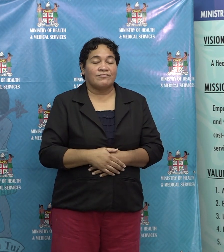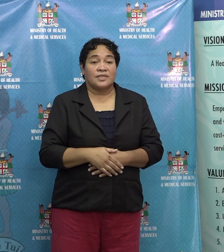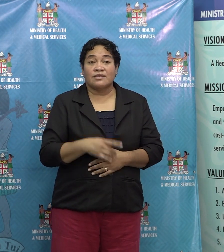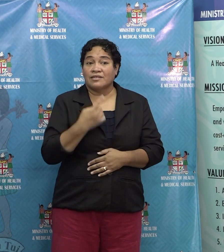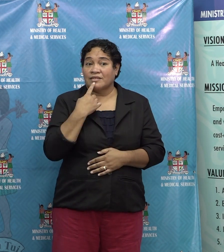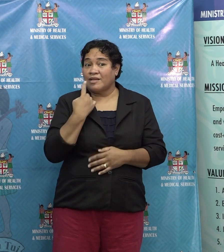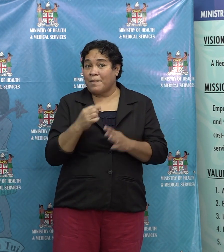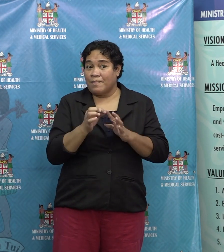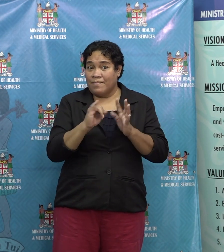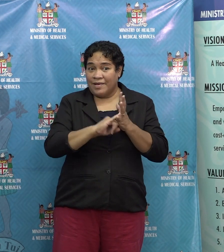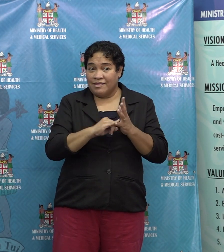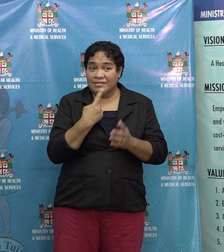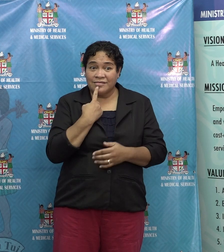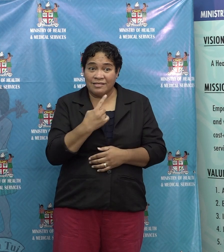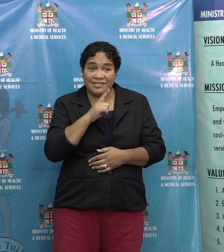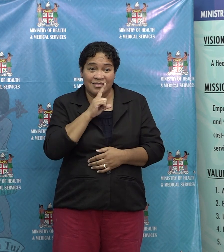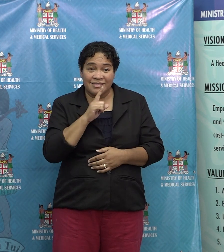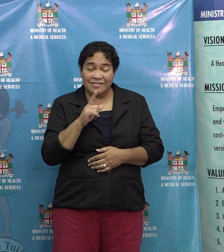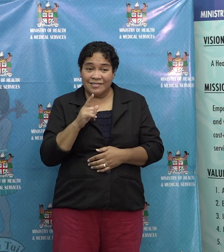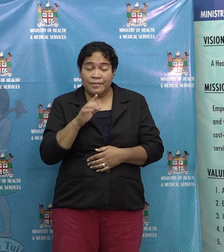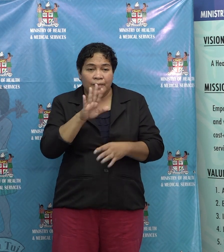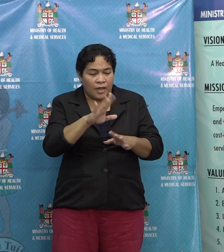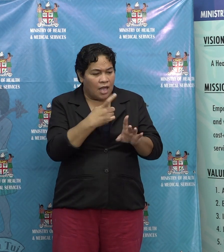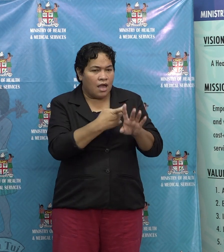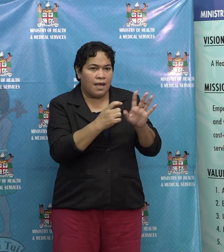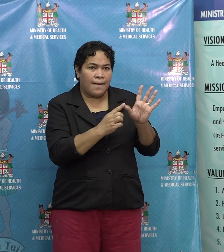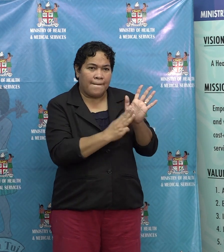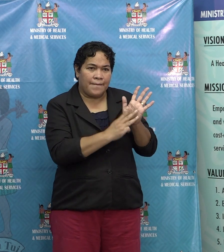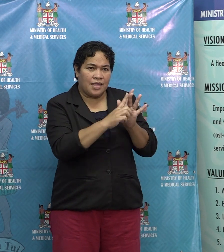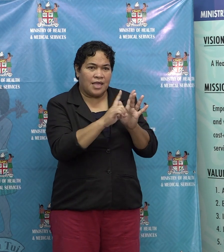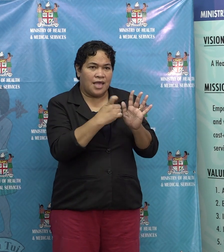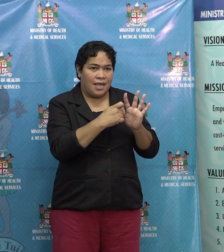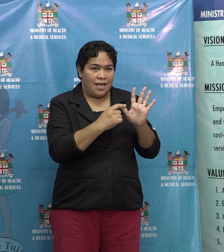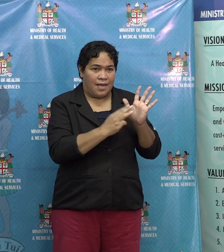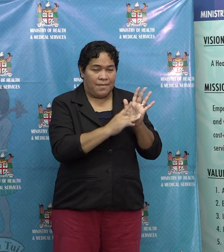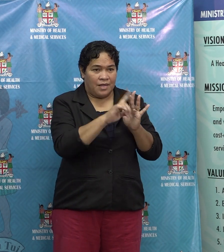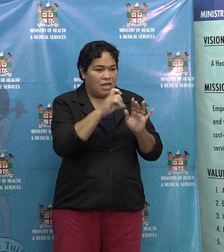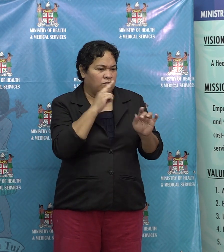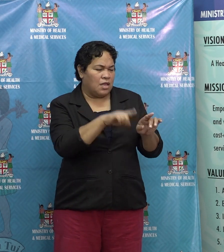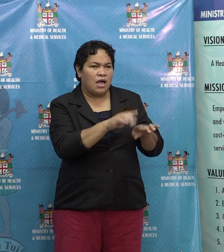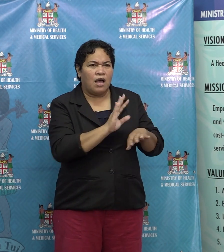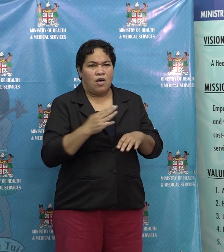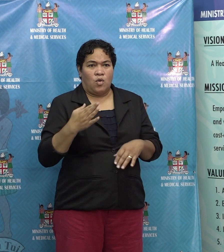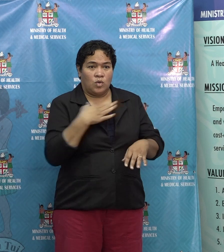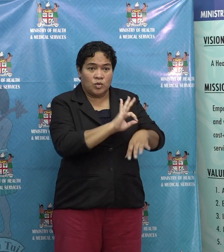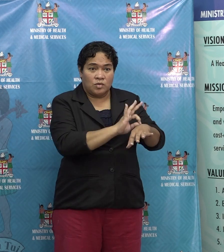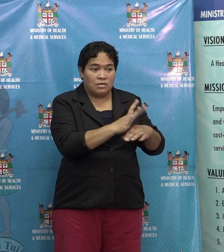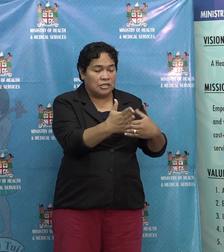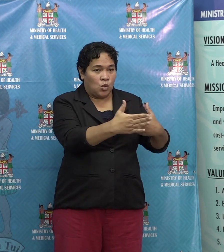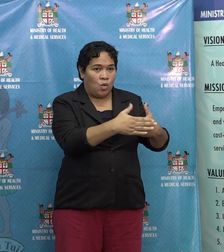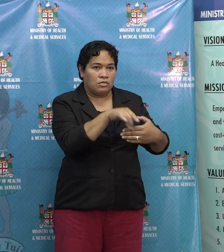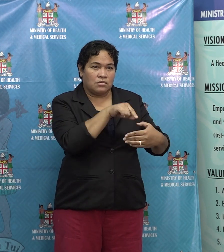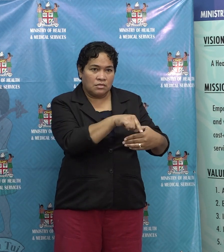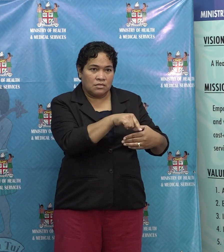by PS, while the Kamikamida Health Center remains closed,